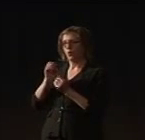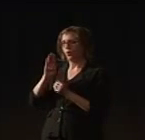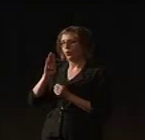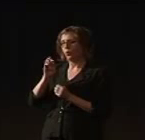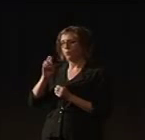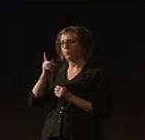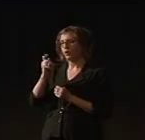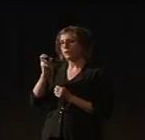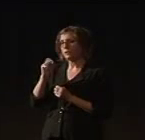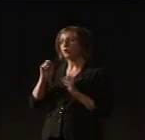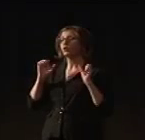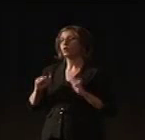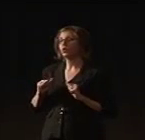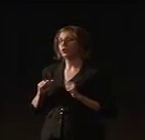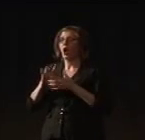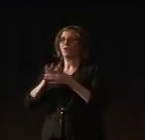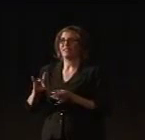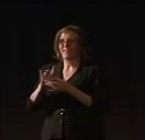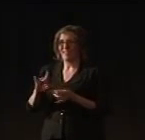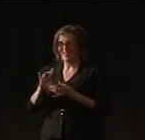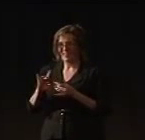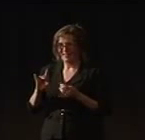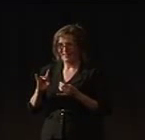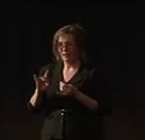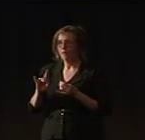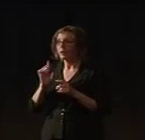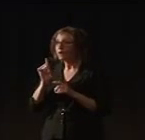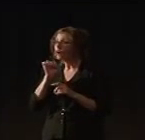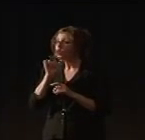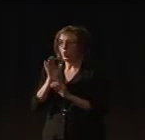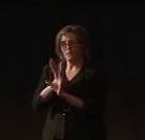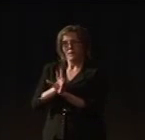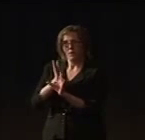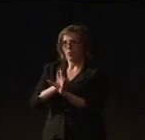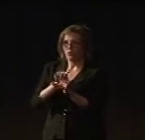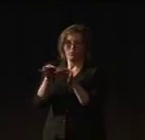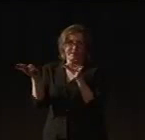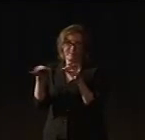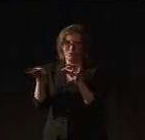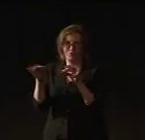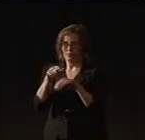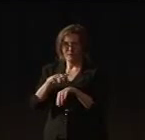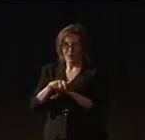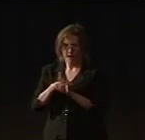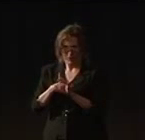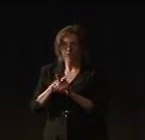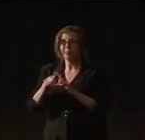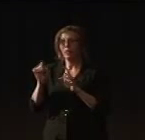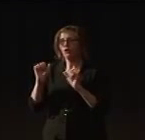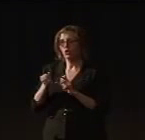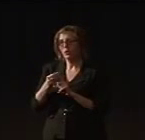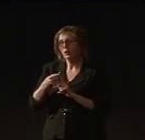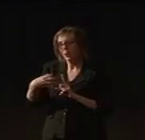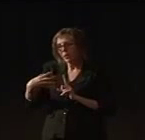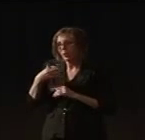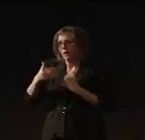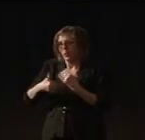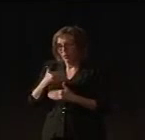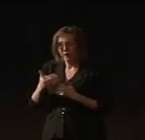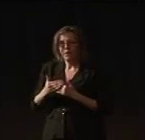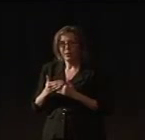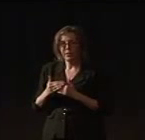was also a cosmology, not a psychological definition of time, but an